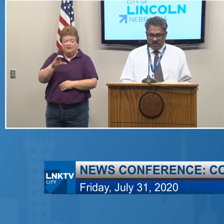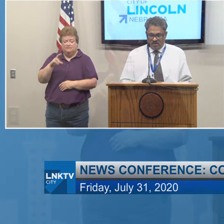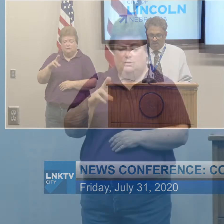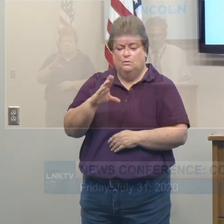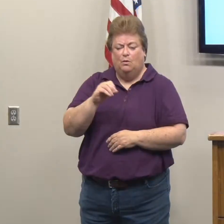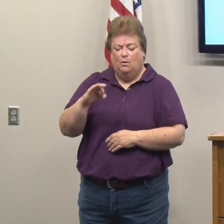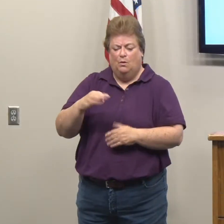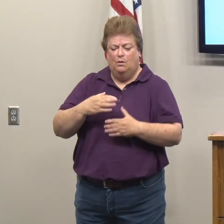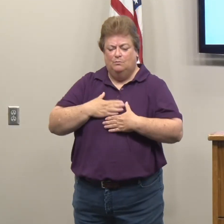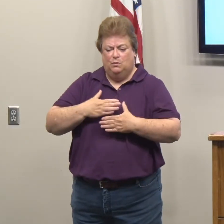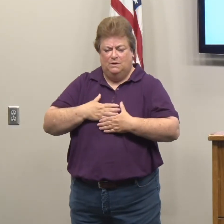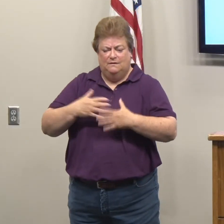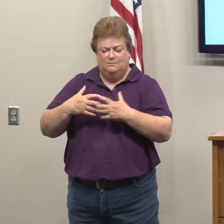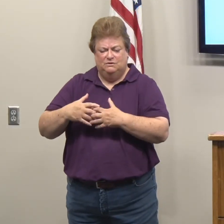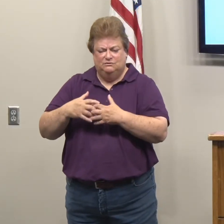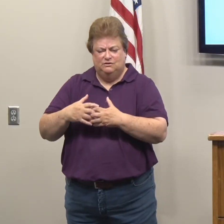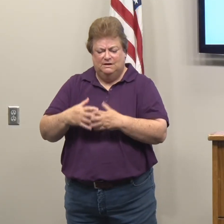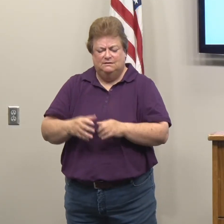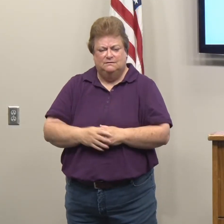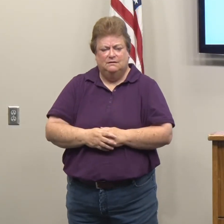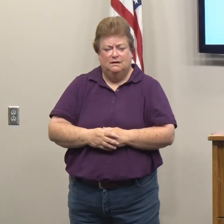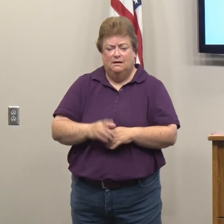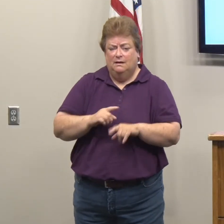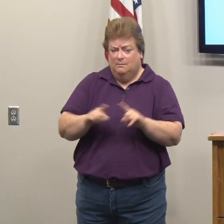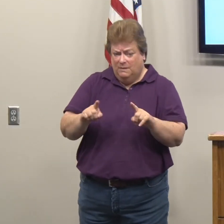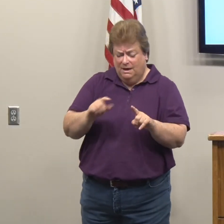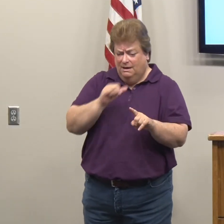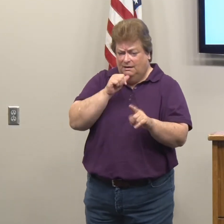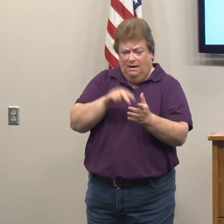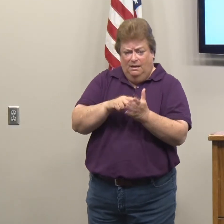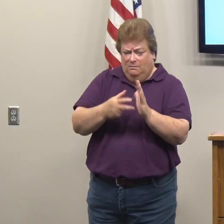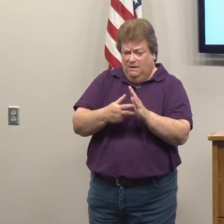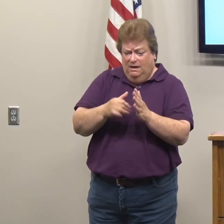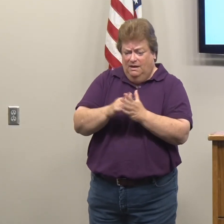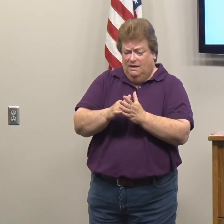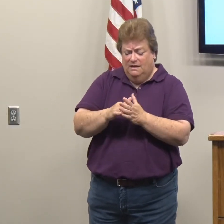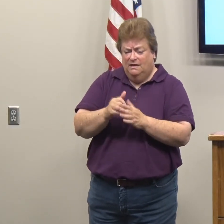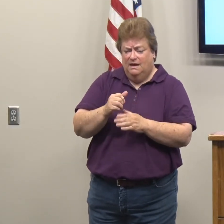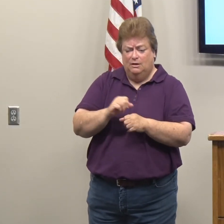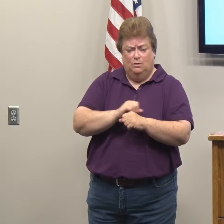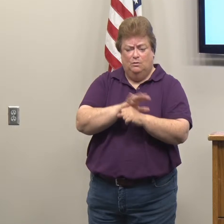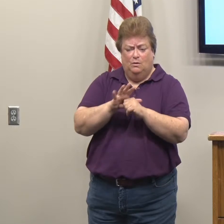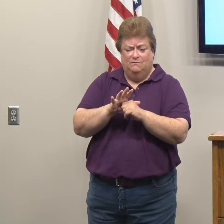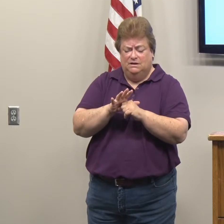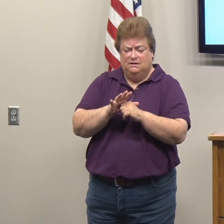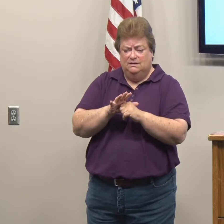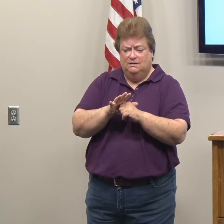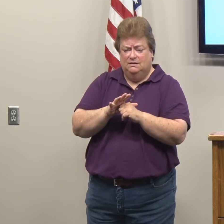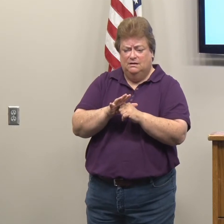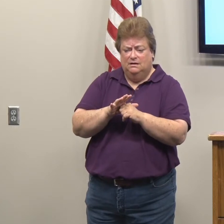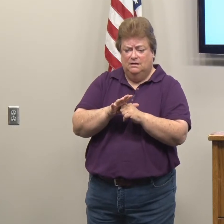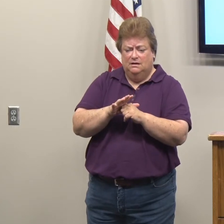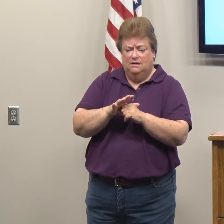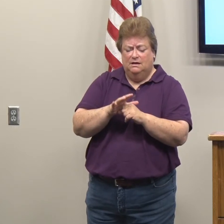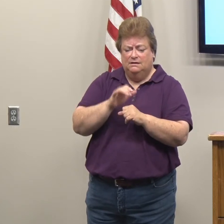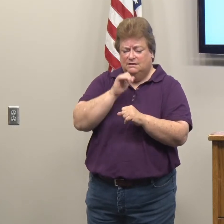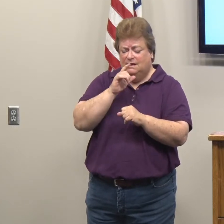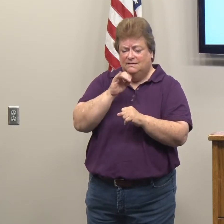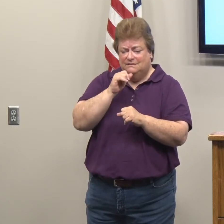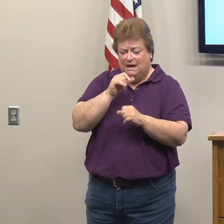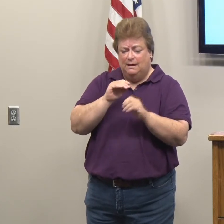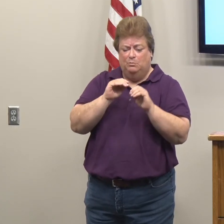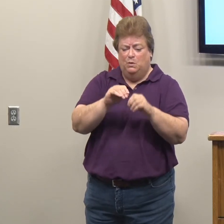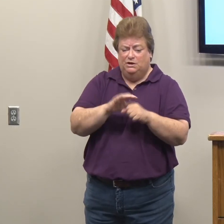ventilators. However, this does not mean that COVID-19 does not place a stress in our